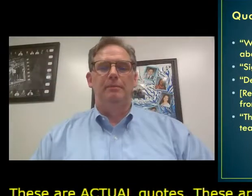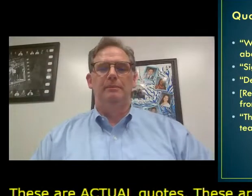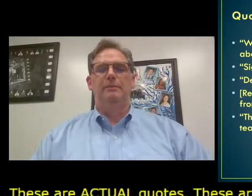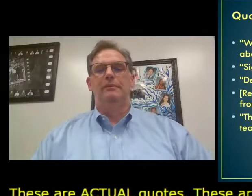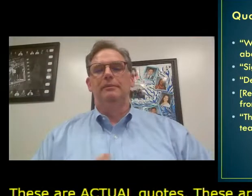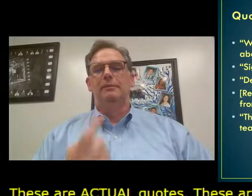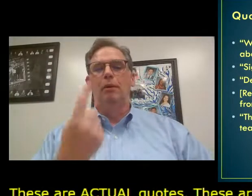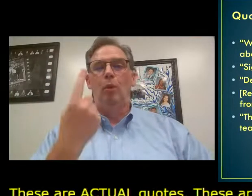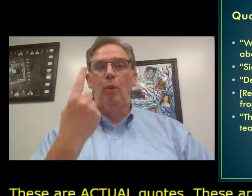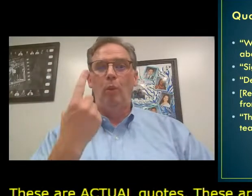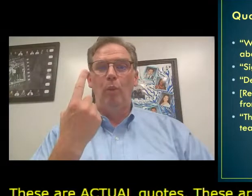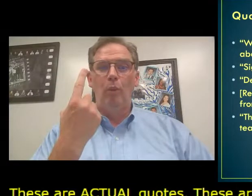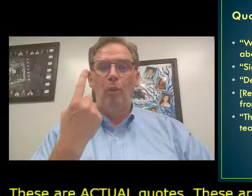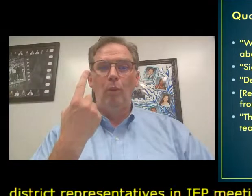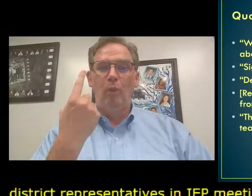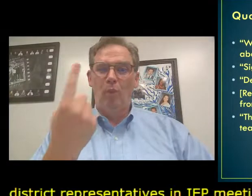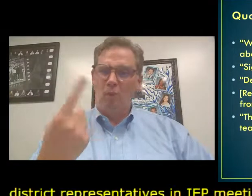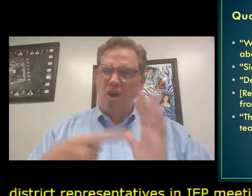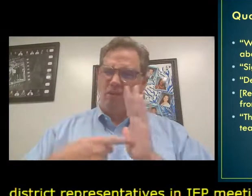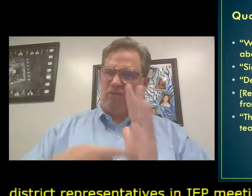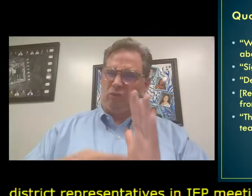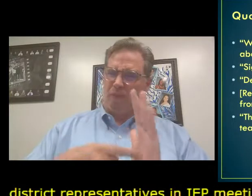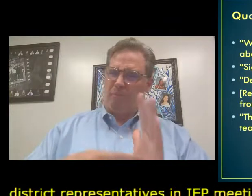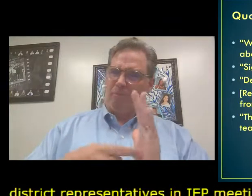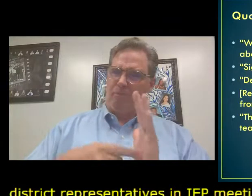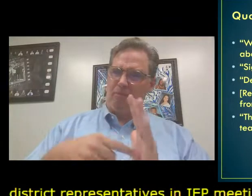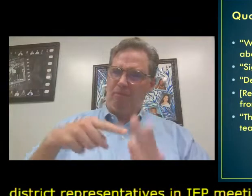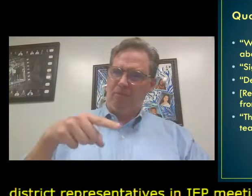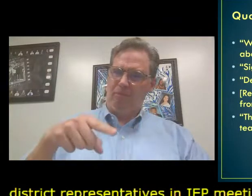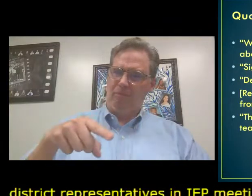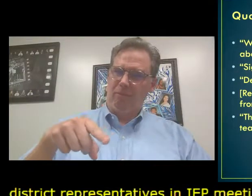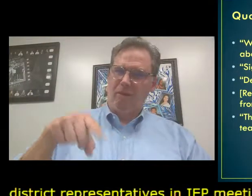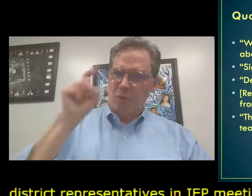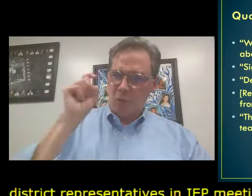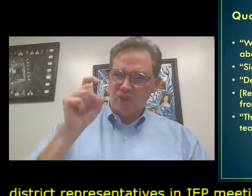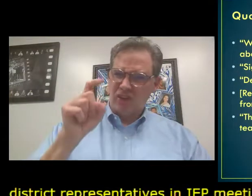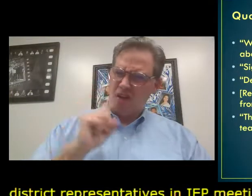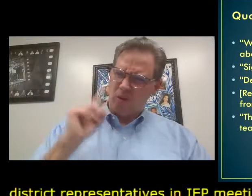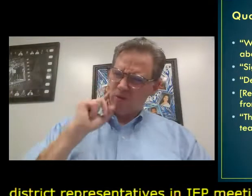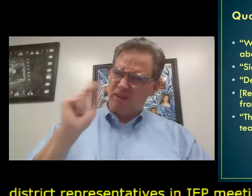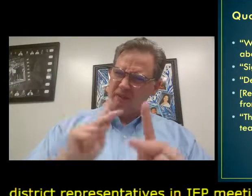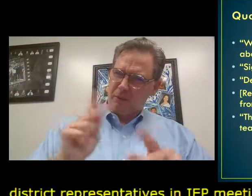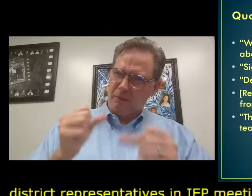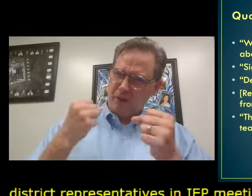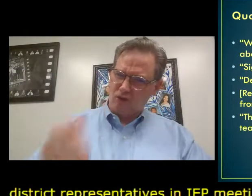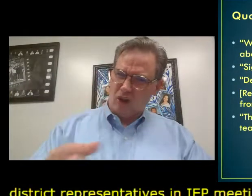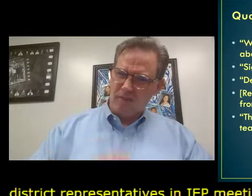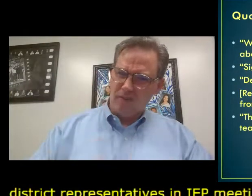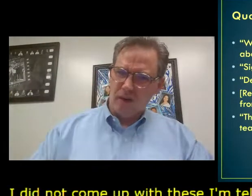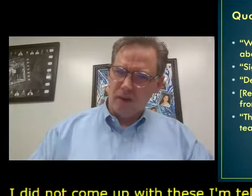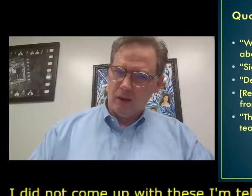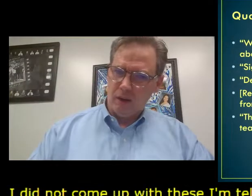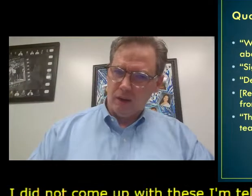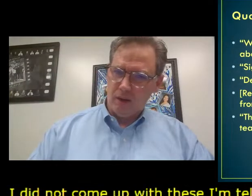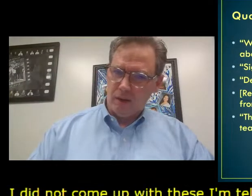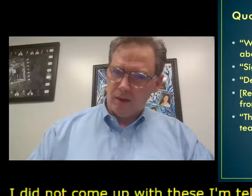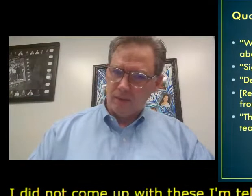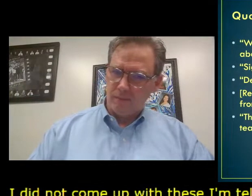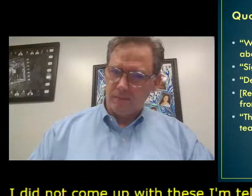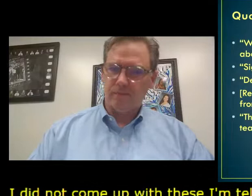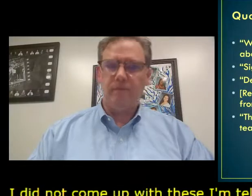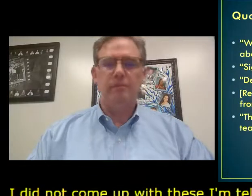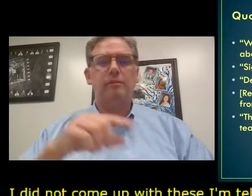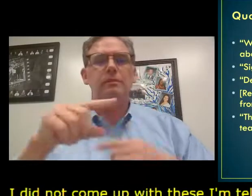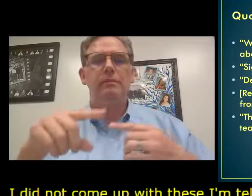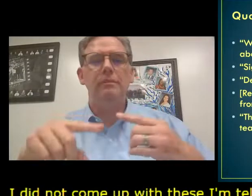So you can see they talk about sign language as a gesture system. One representative was like, deaf people